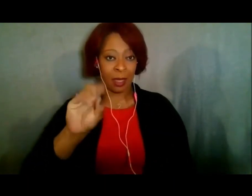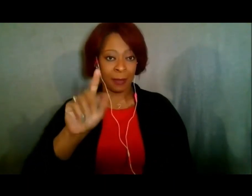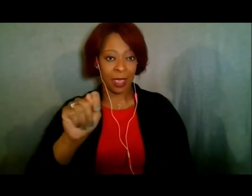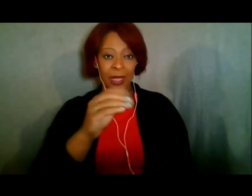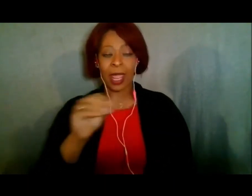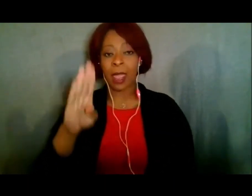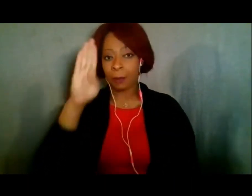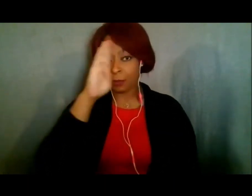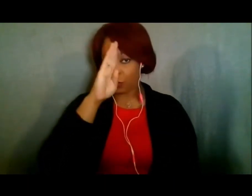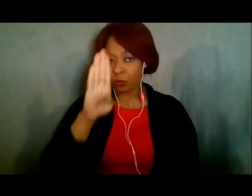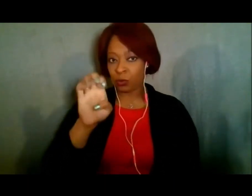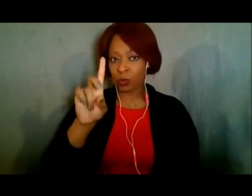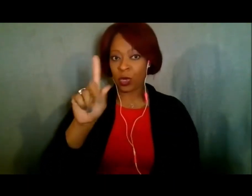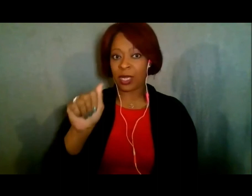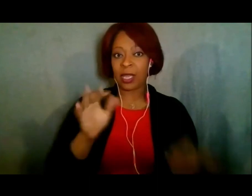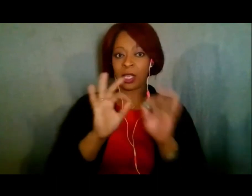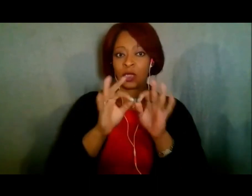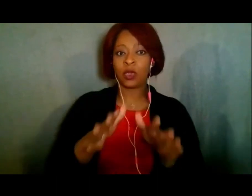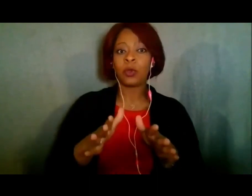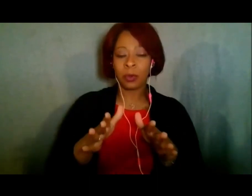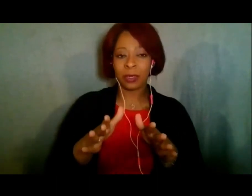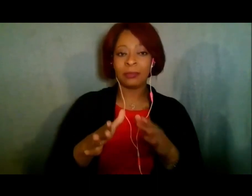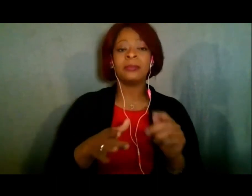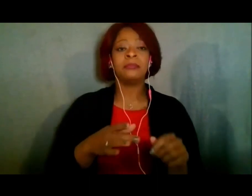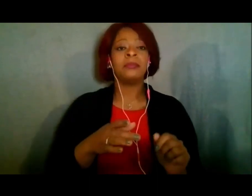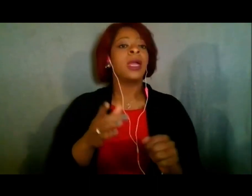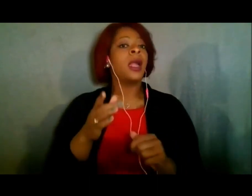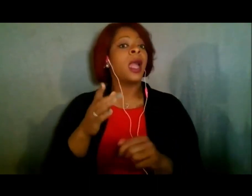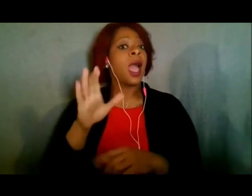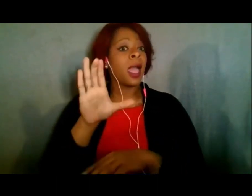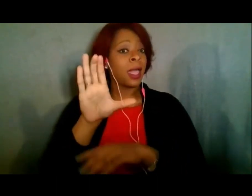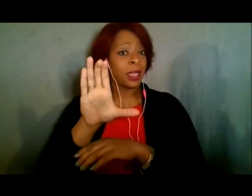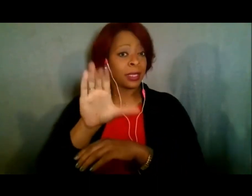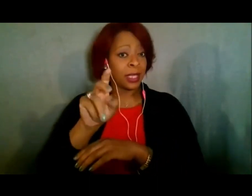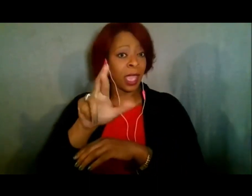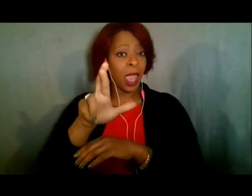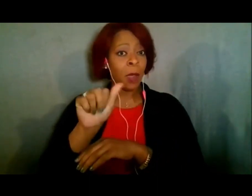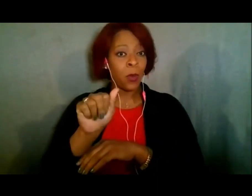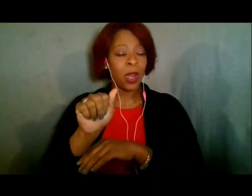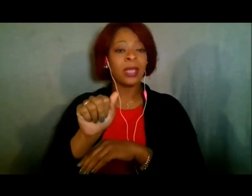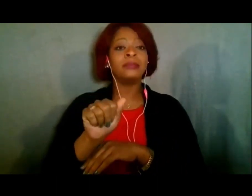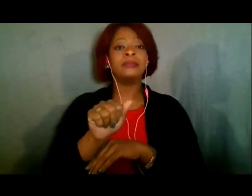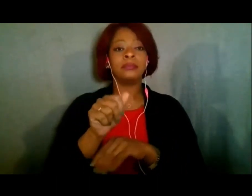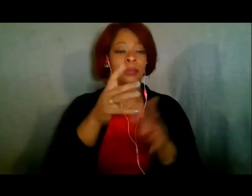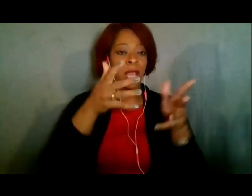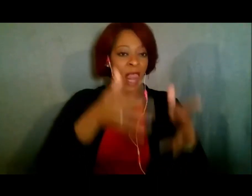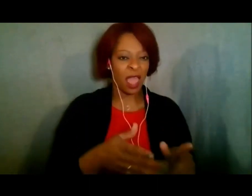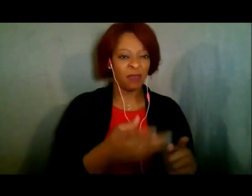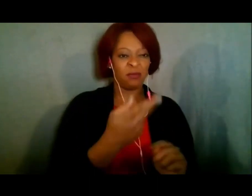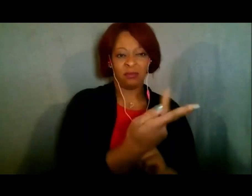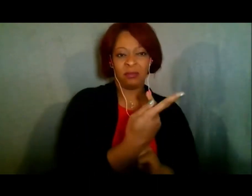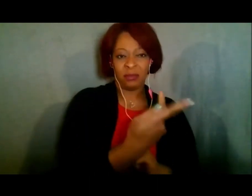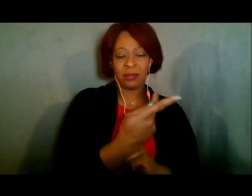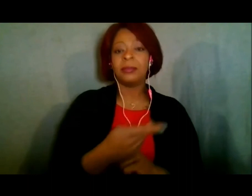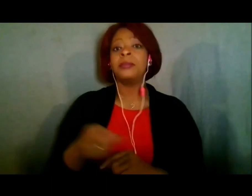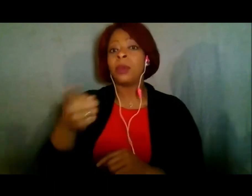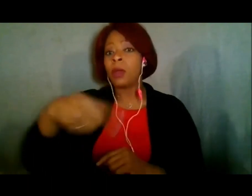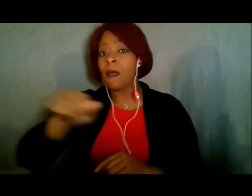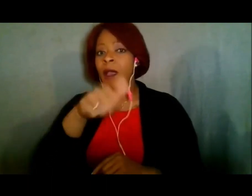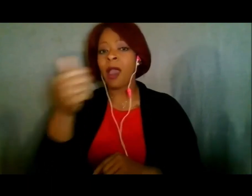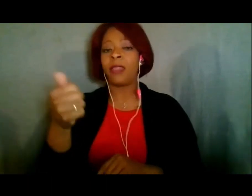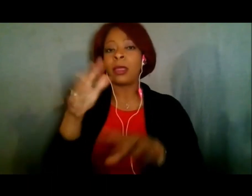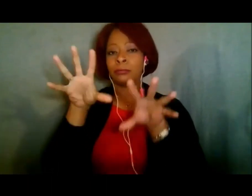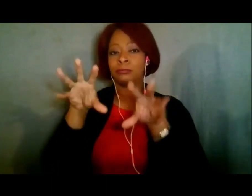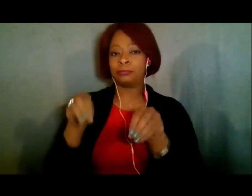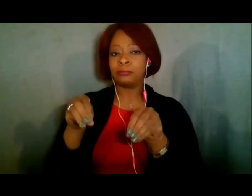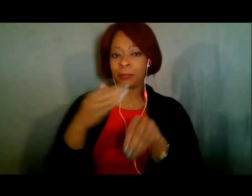also going to keep all of our video cameras off except for Dr. Talbot and Brenda. That way, everybody can